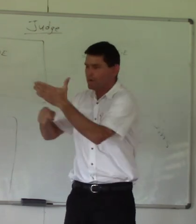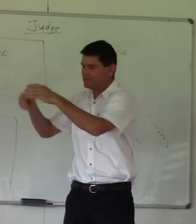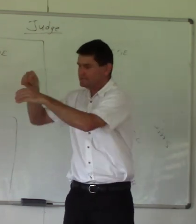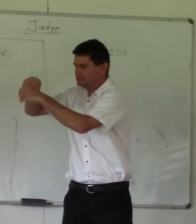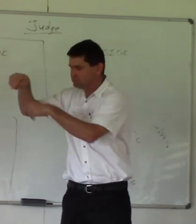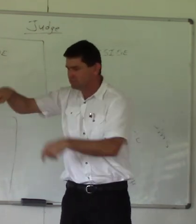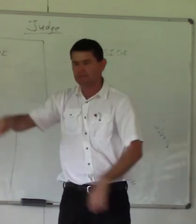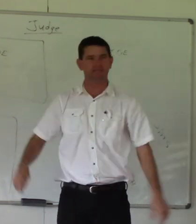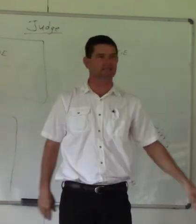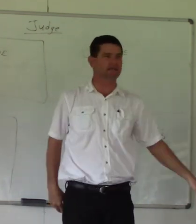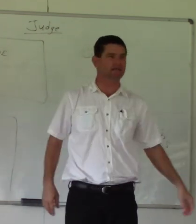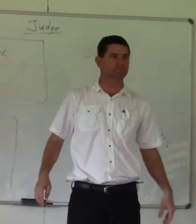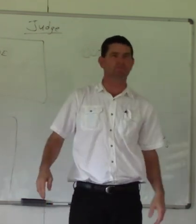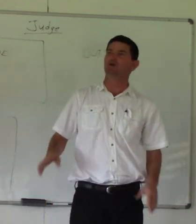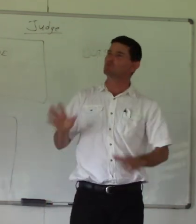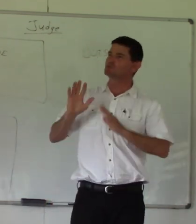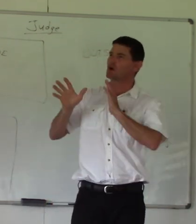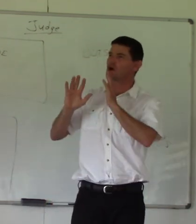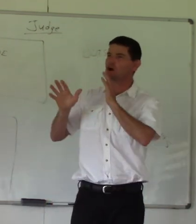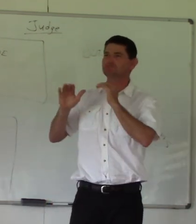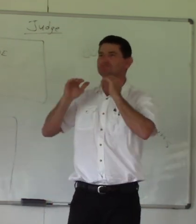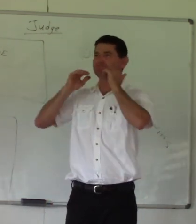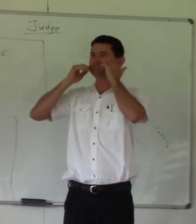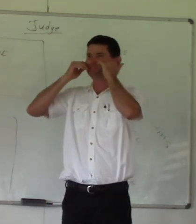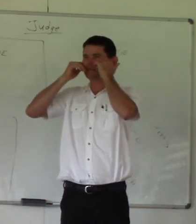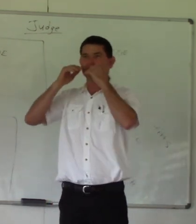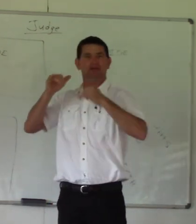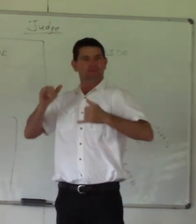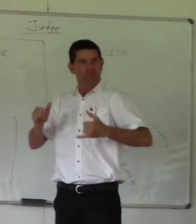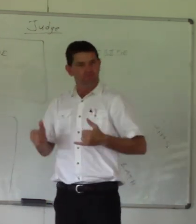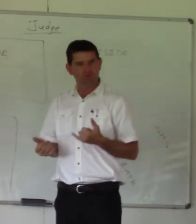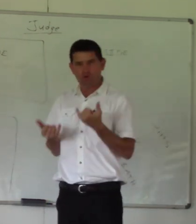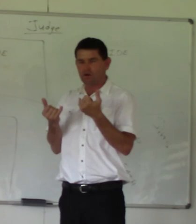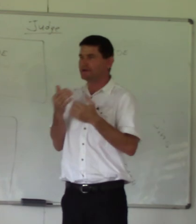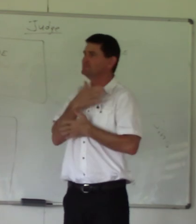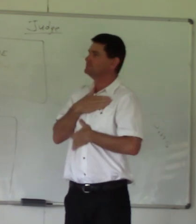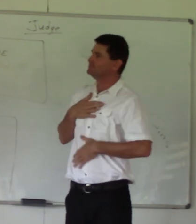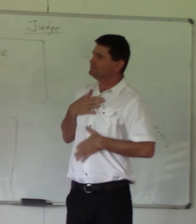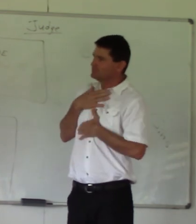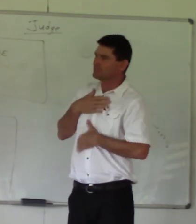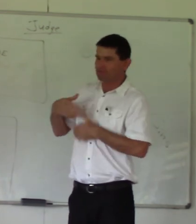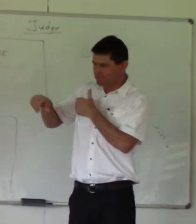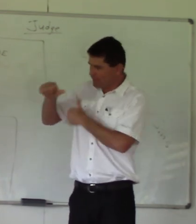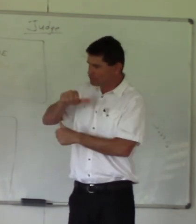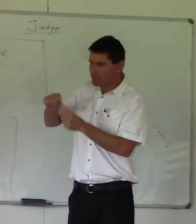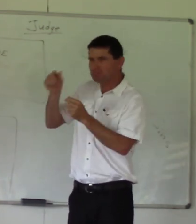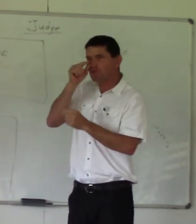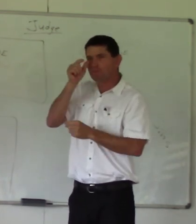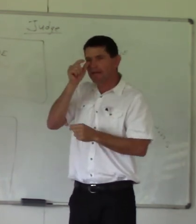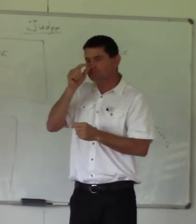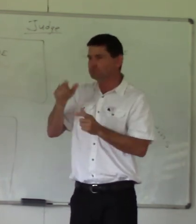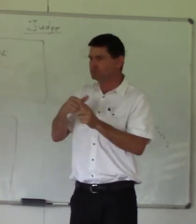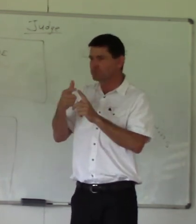is inside them. We talk, joy, fellowship, a little bit. Yeah.